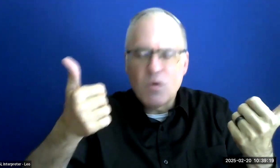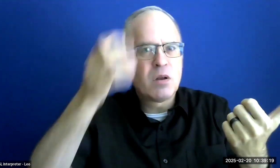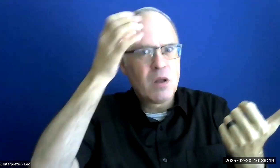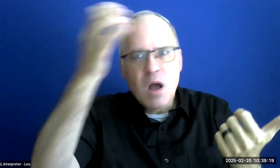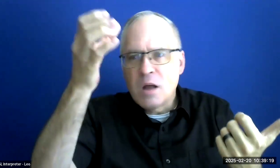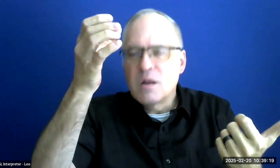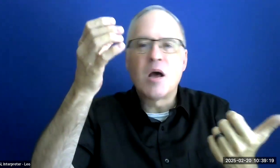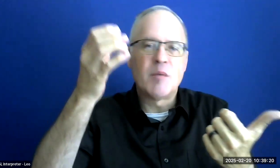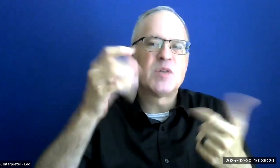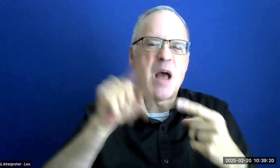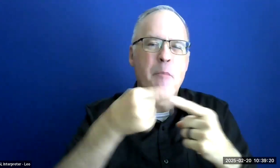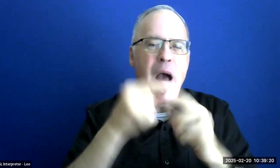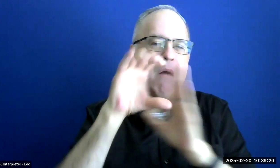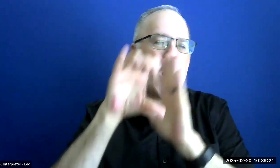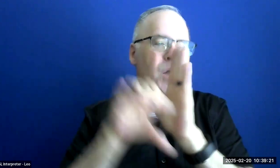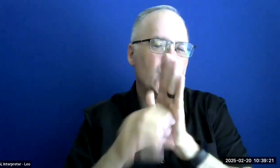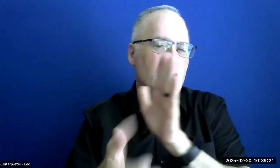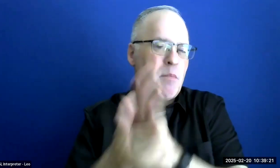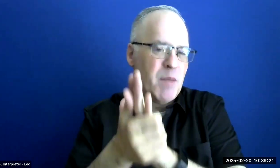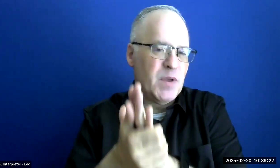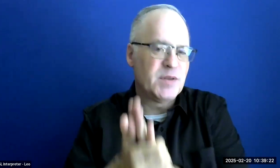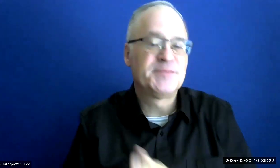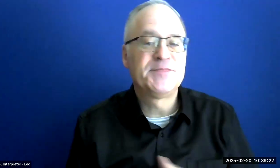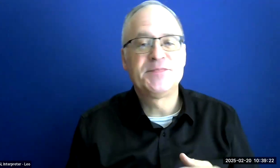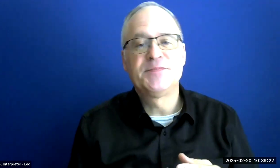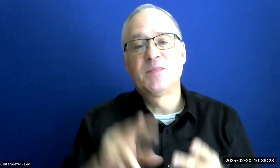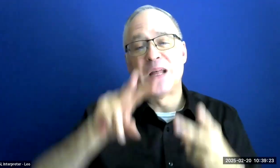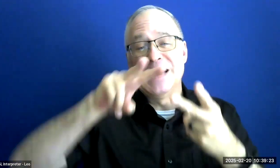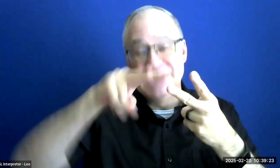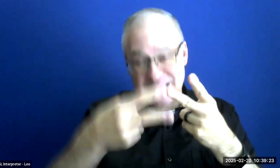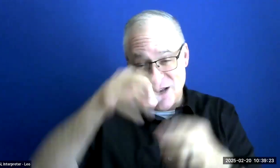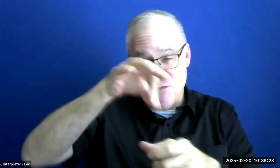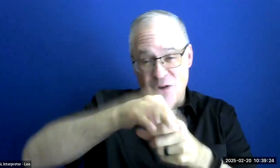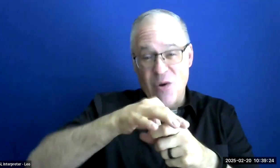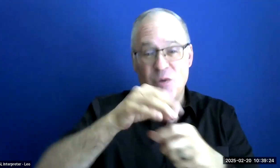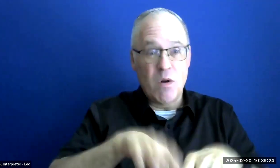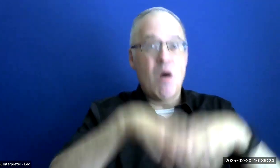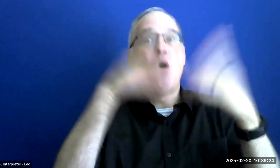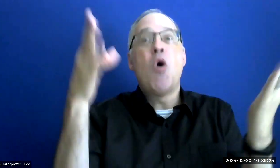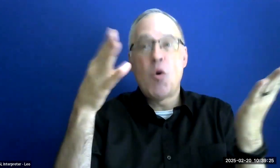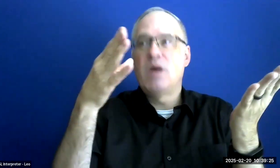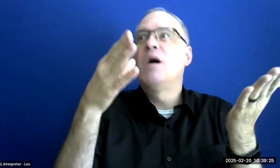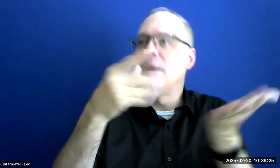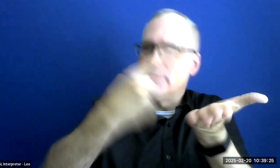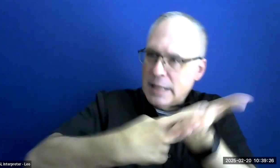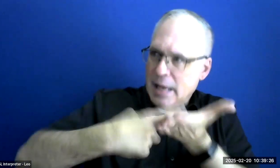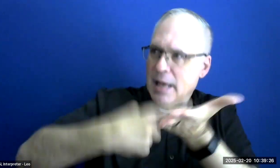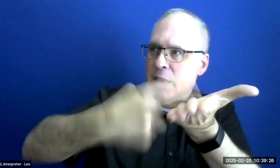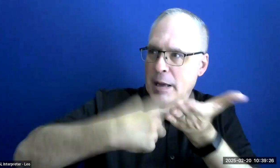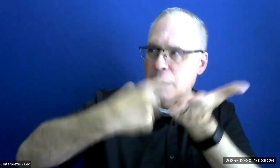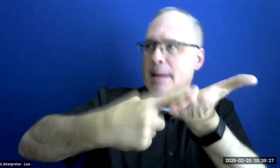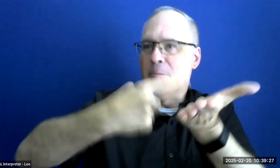related to those constitutional amendments. So the second ballot will be open. There will be opportunity to debate based on